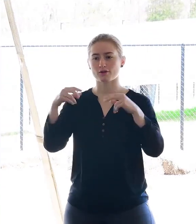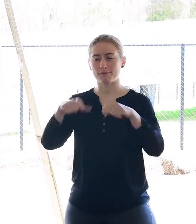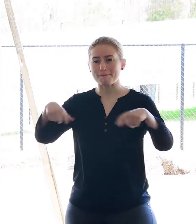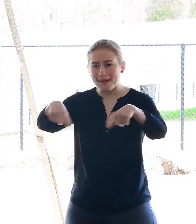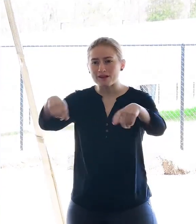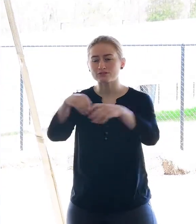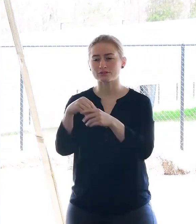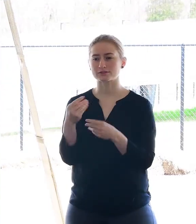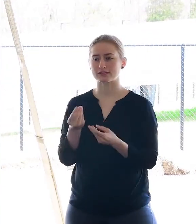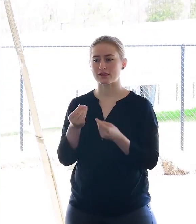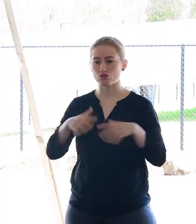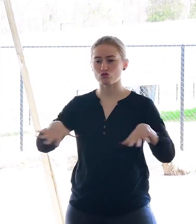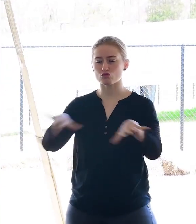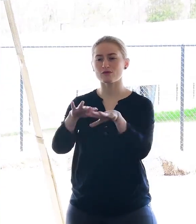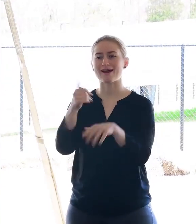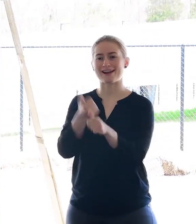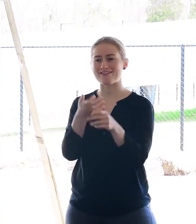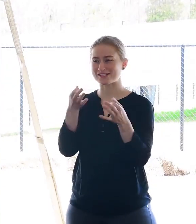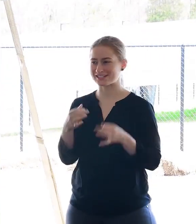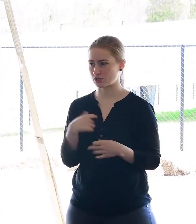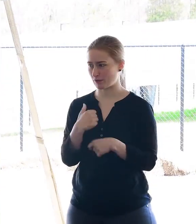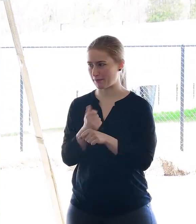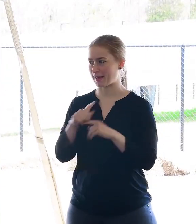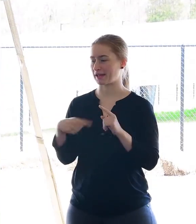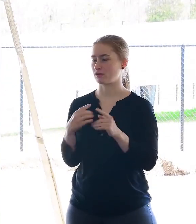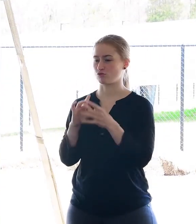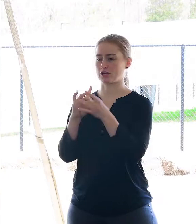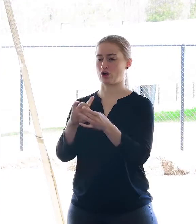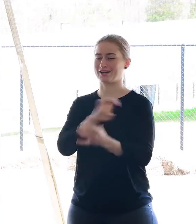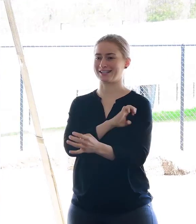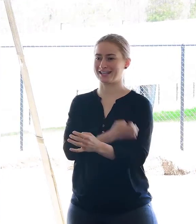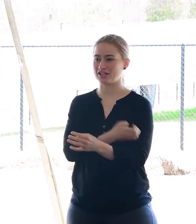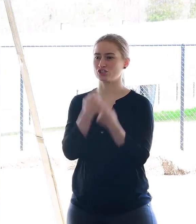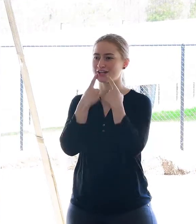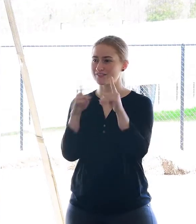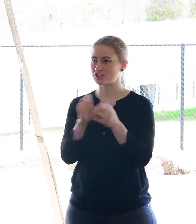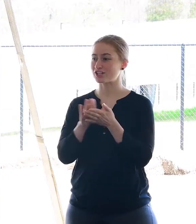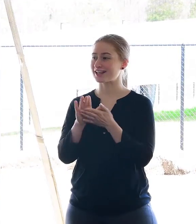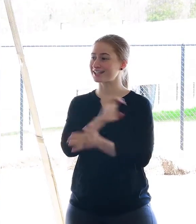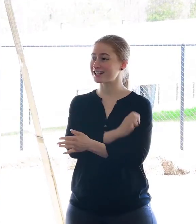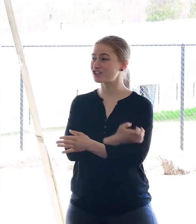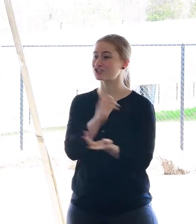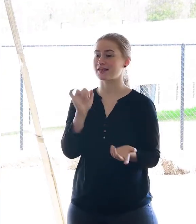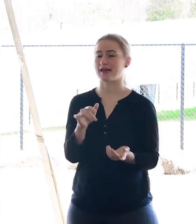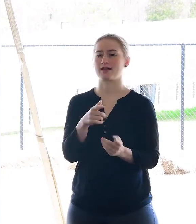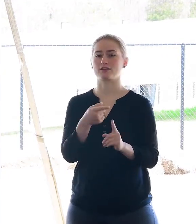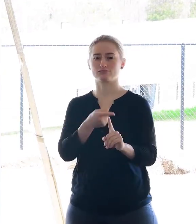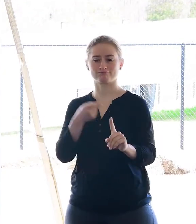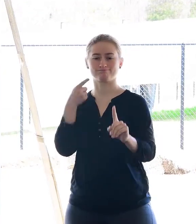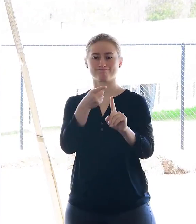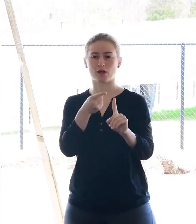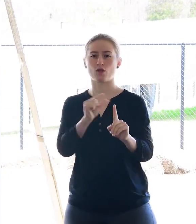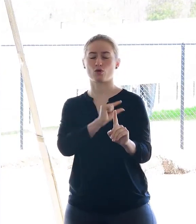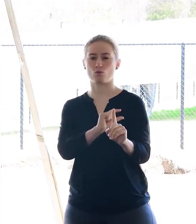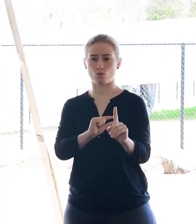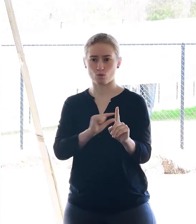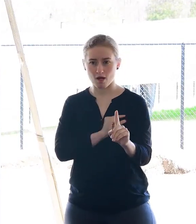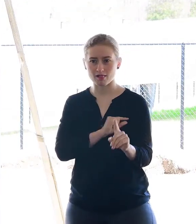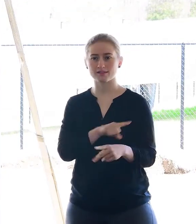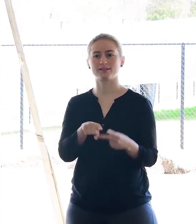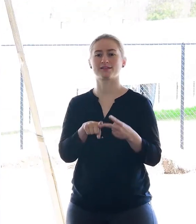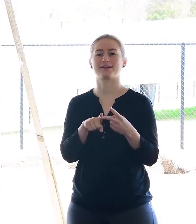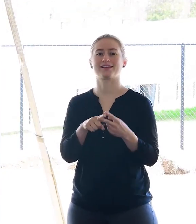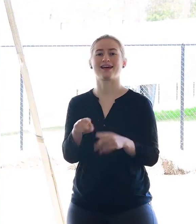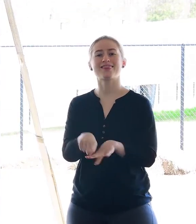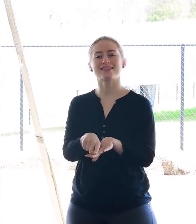ground, and every decision we're making about energy efficiency and clean energy, that it is about the quality and the